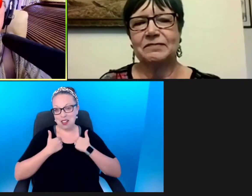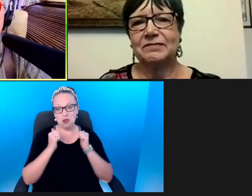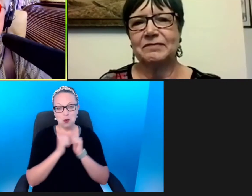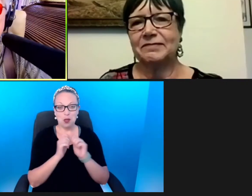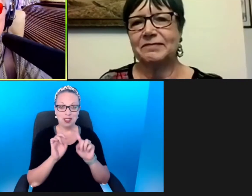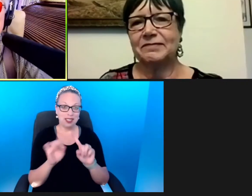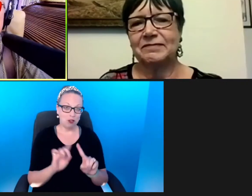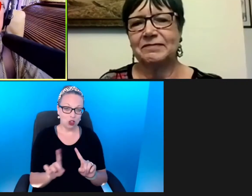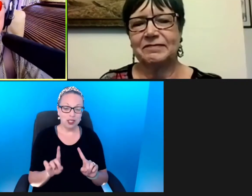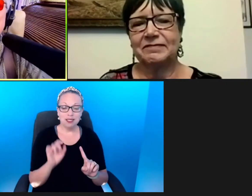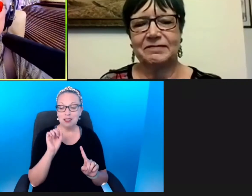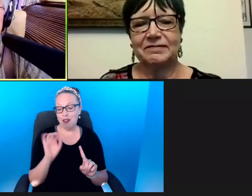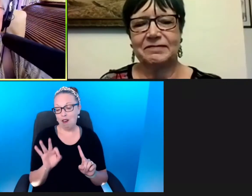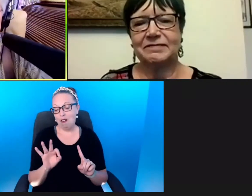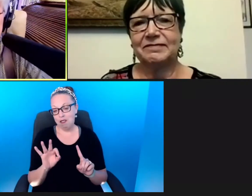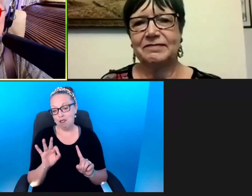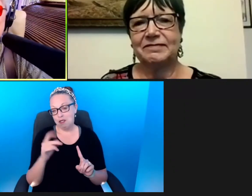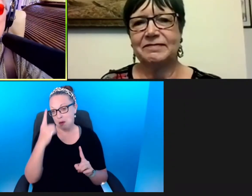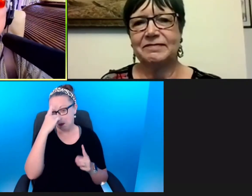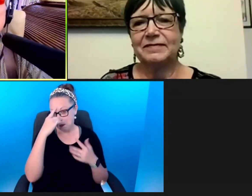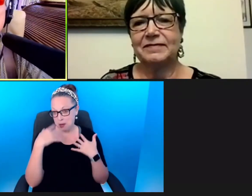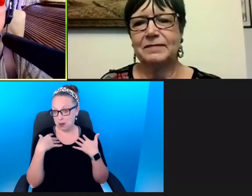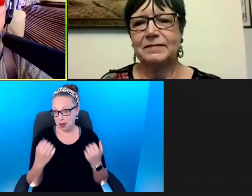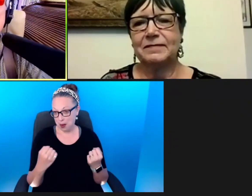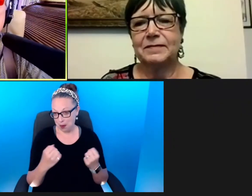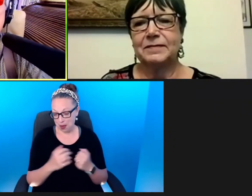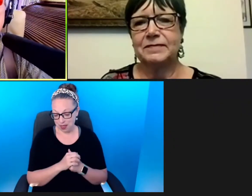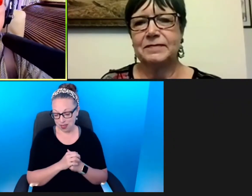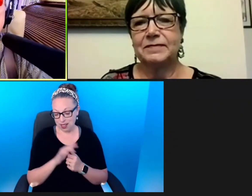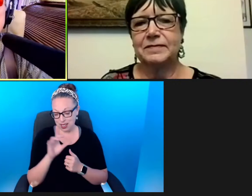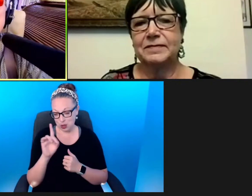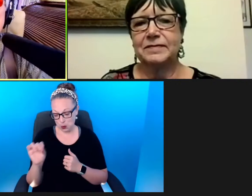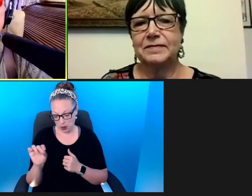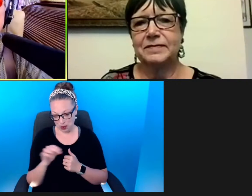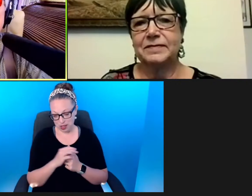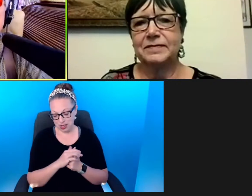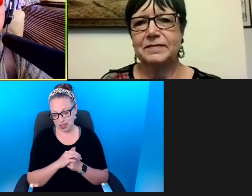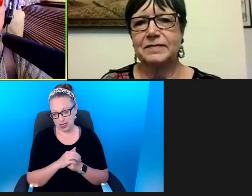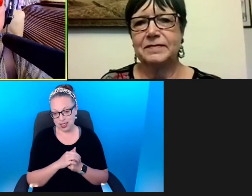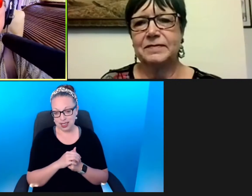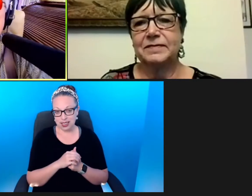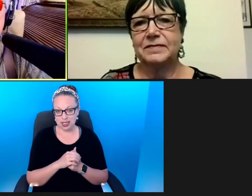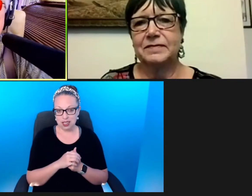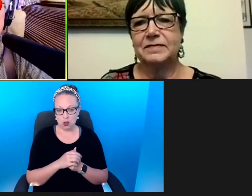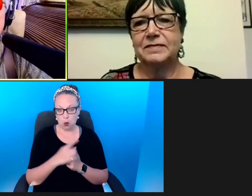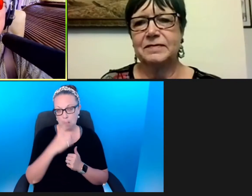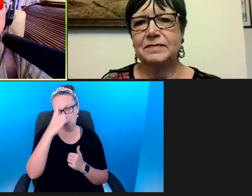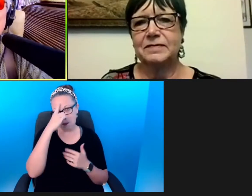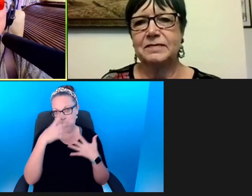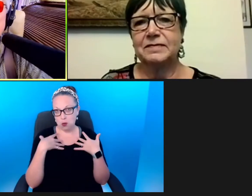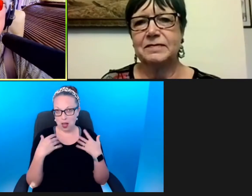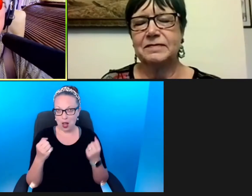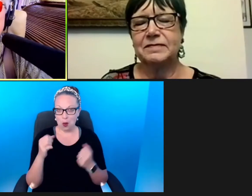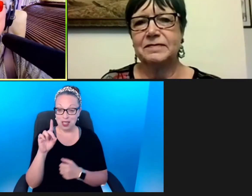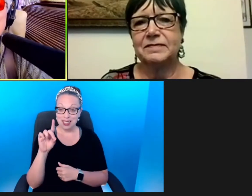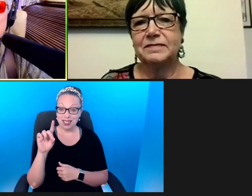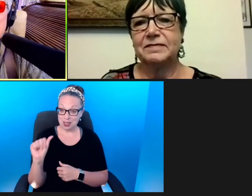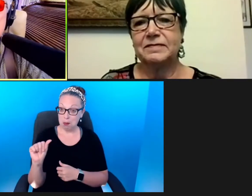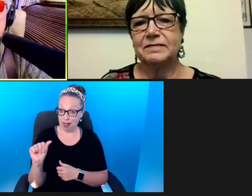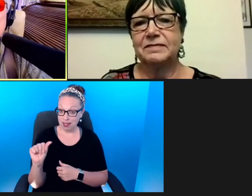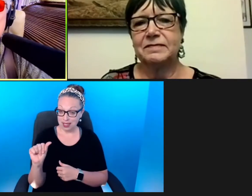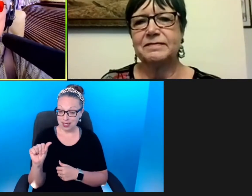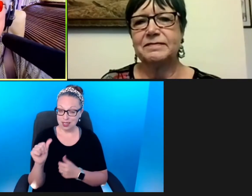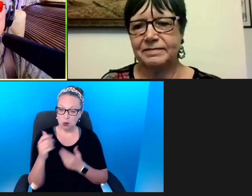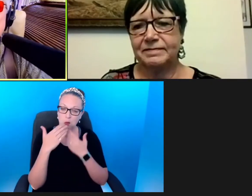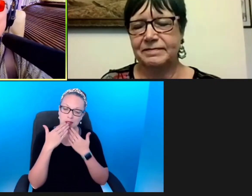difference of mental health disorders, mental health disabilities. We thank you, Marnette, for